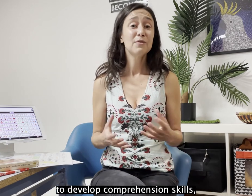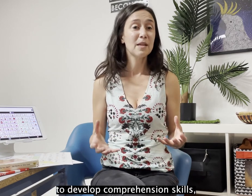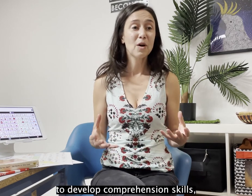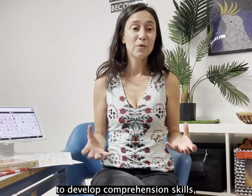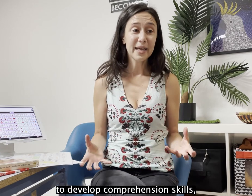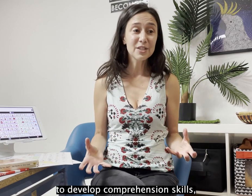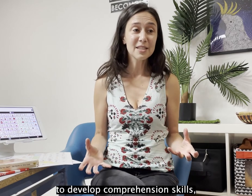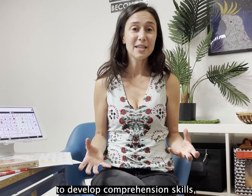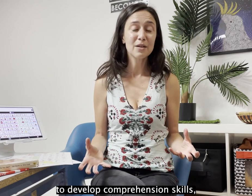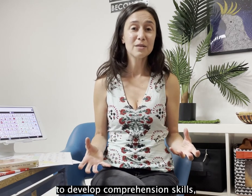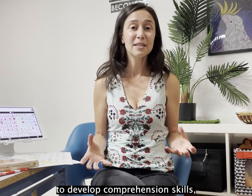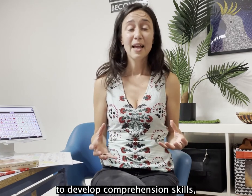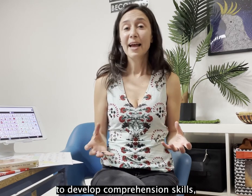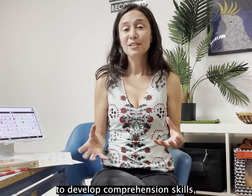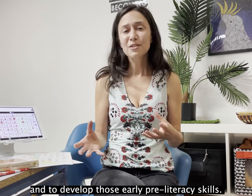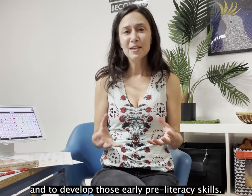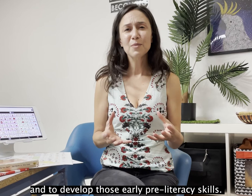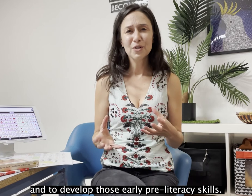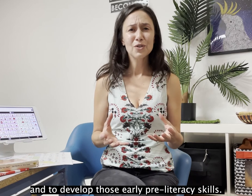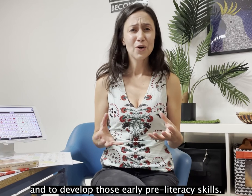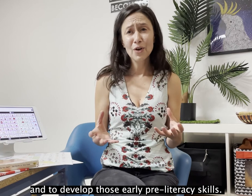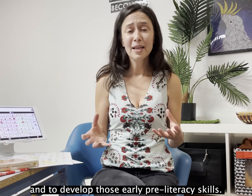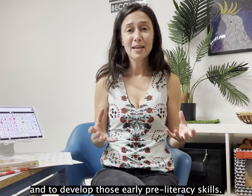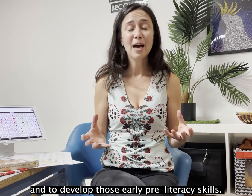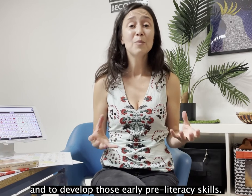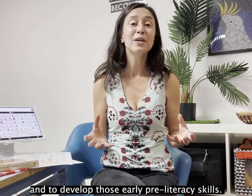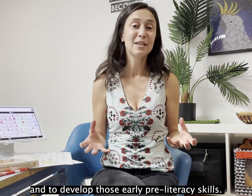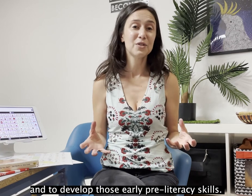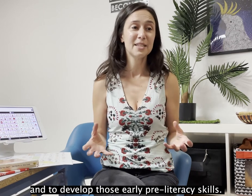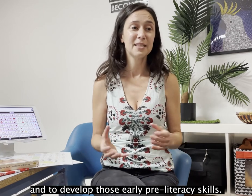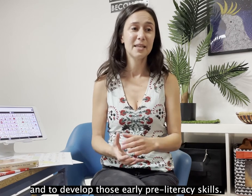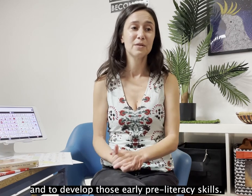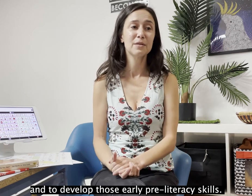develop comprehension skills, and to develop those early pre-literacy skills.